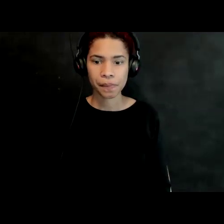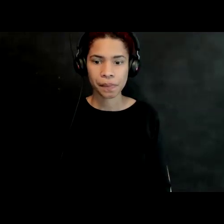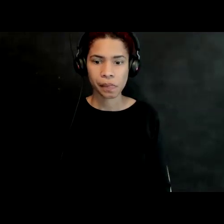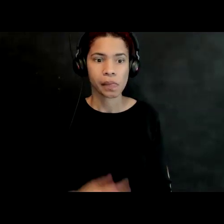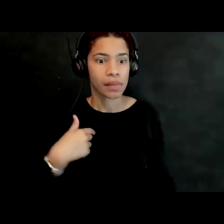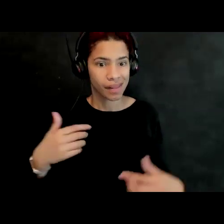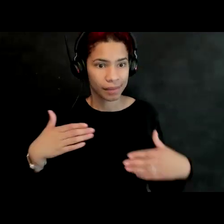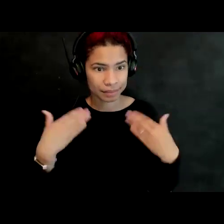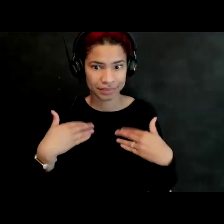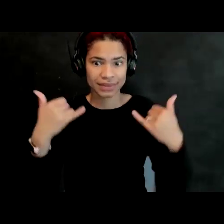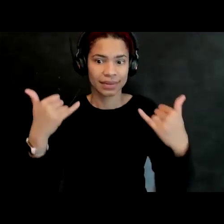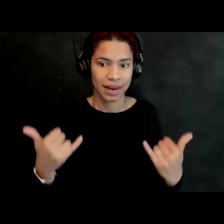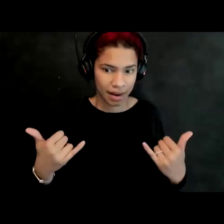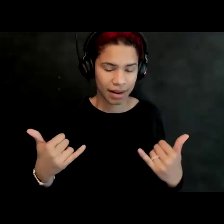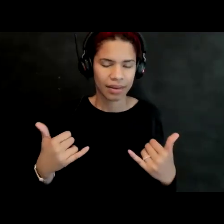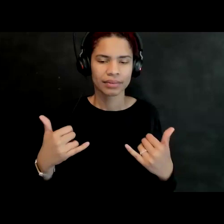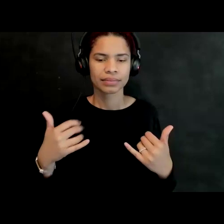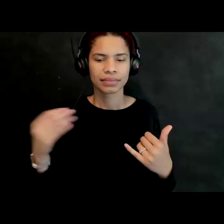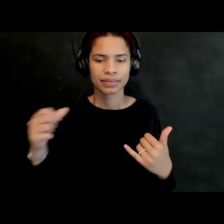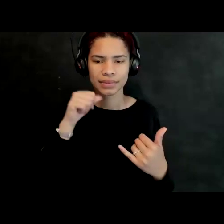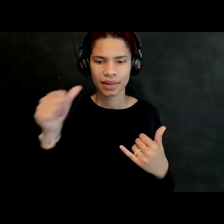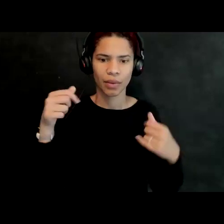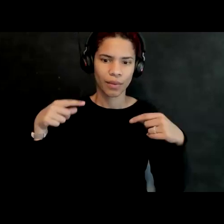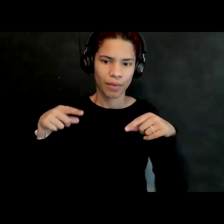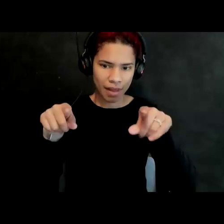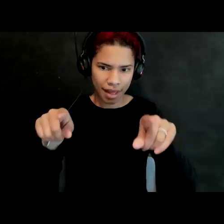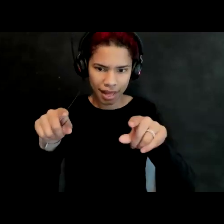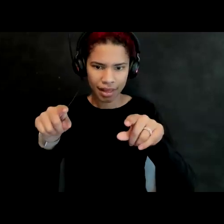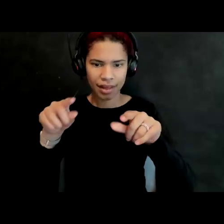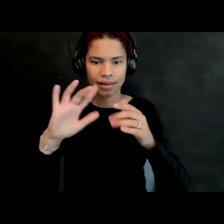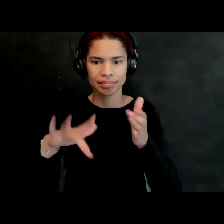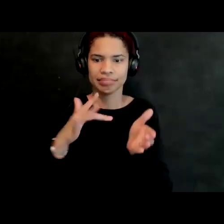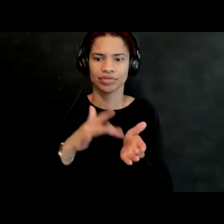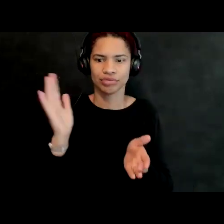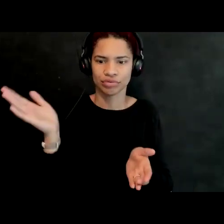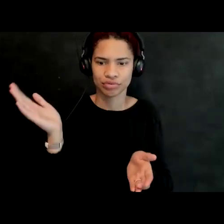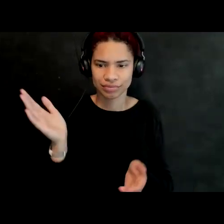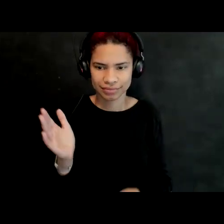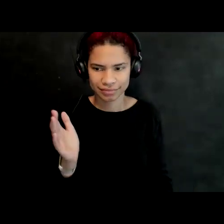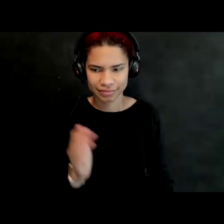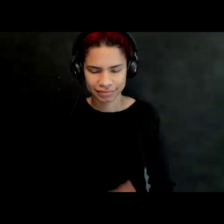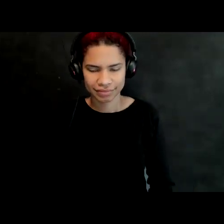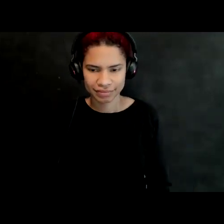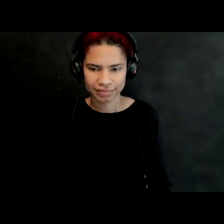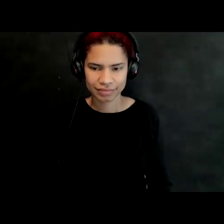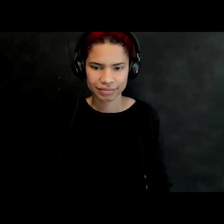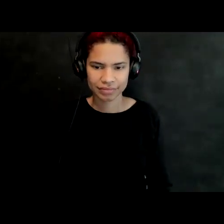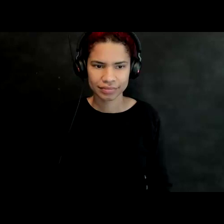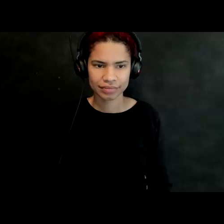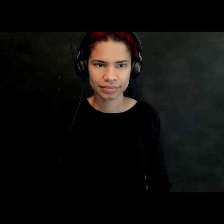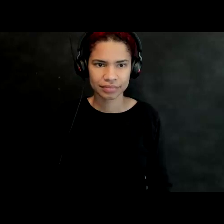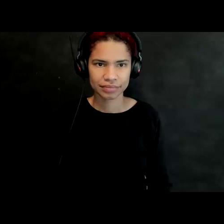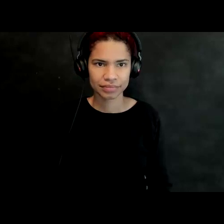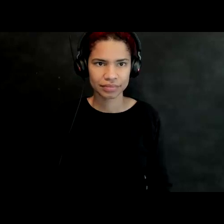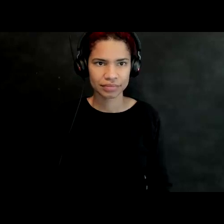happened now and not while I was in the middle of sharing the screen.